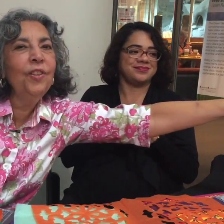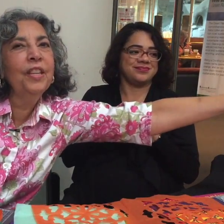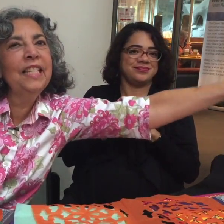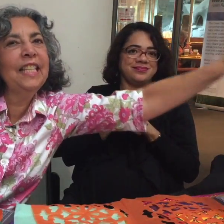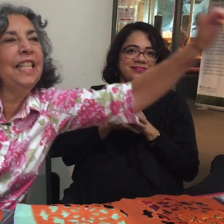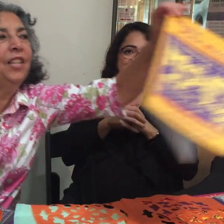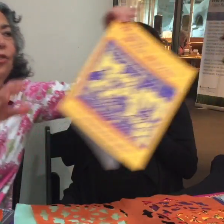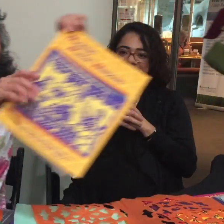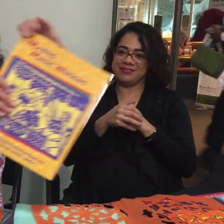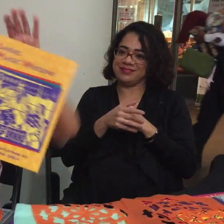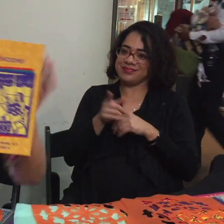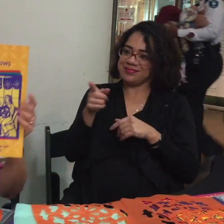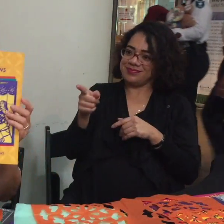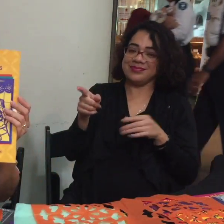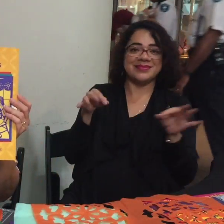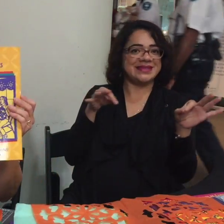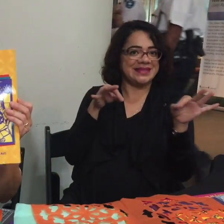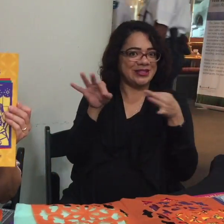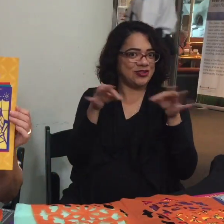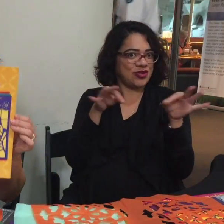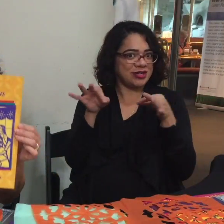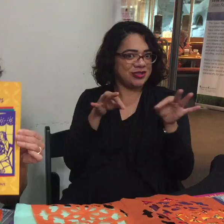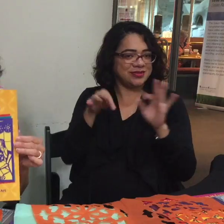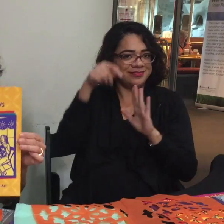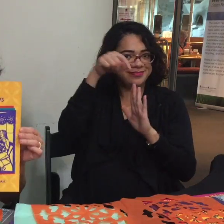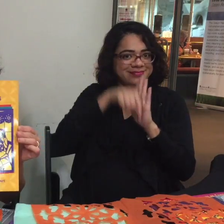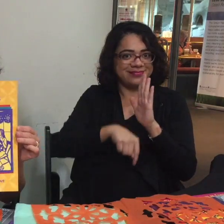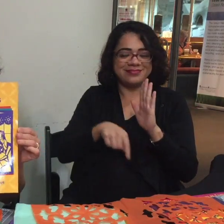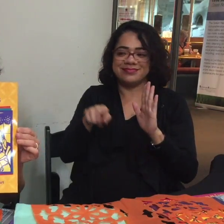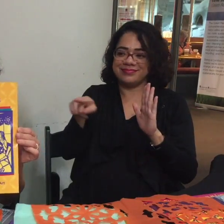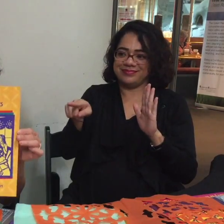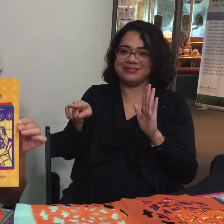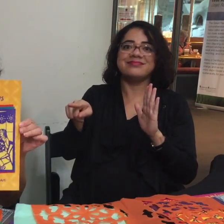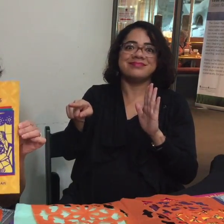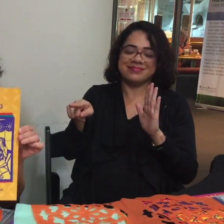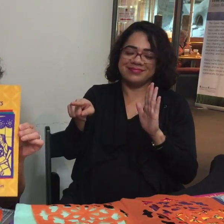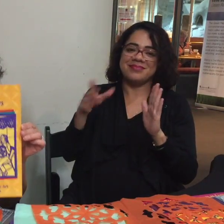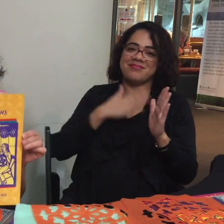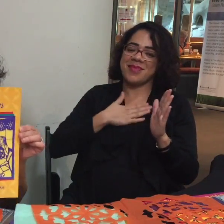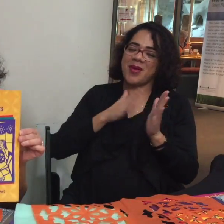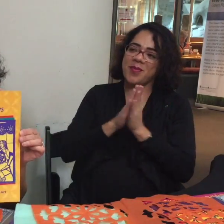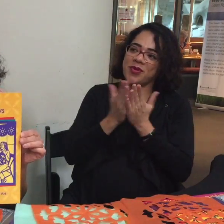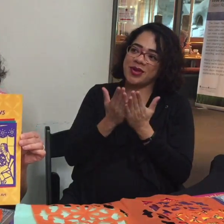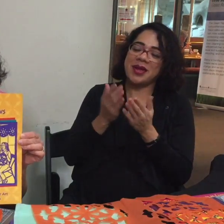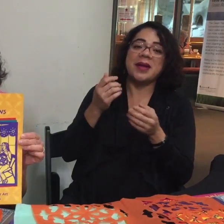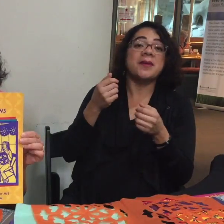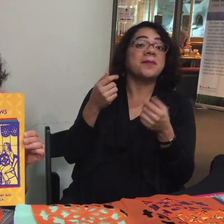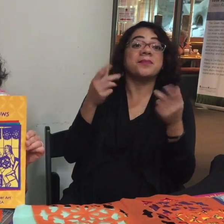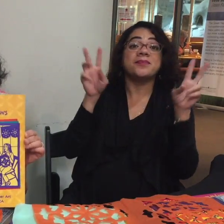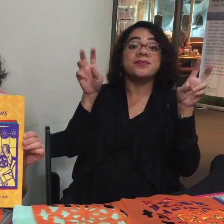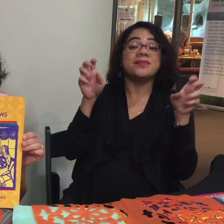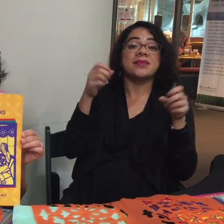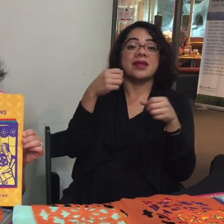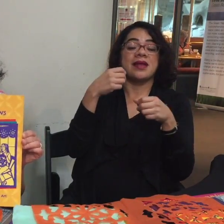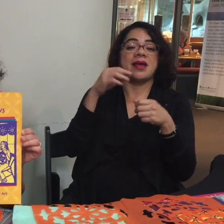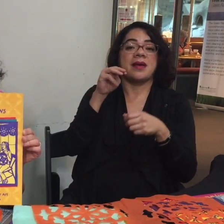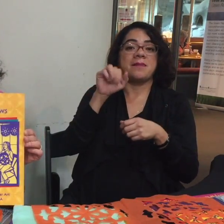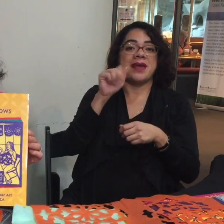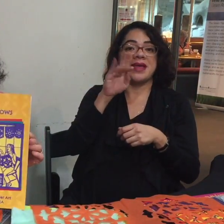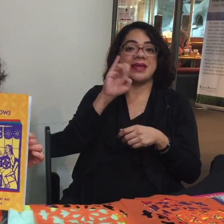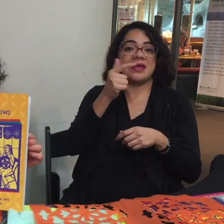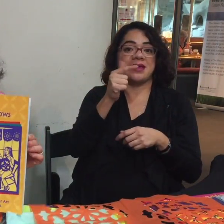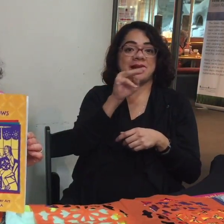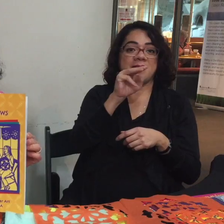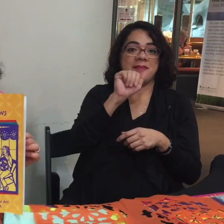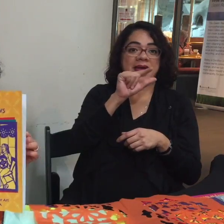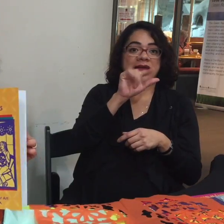And you can see the instructions on how to make these paper cutouts in my book, Making Magic Windows. And they're available for